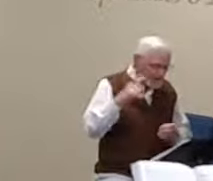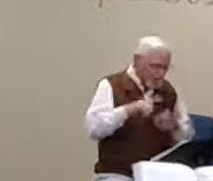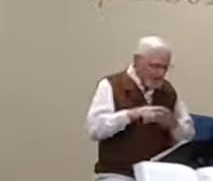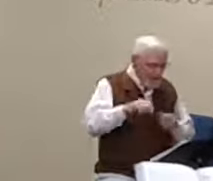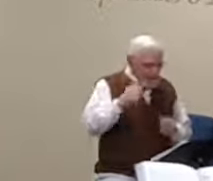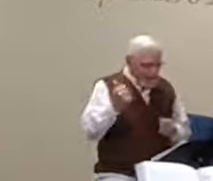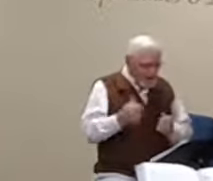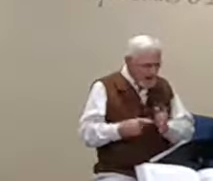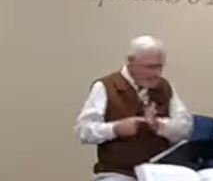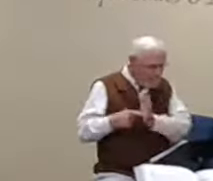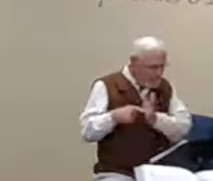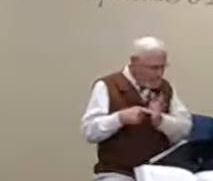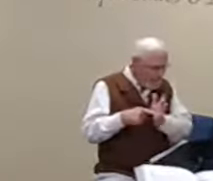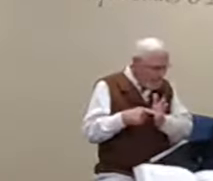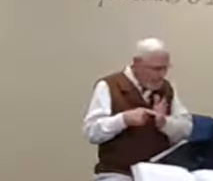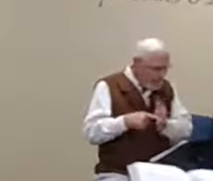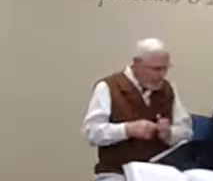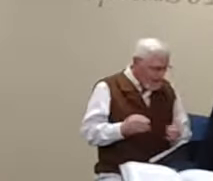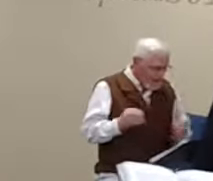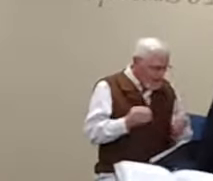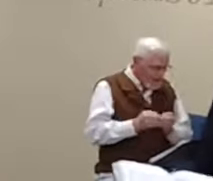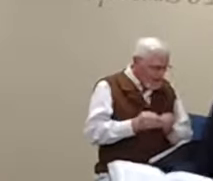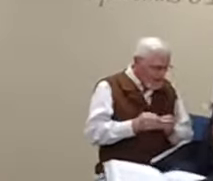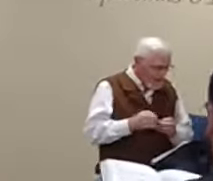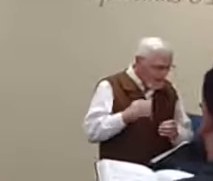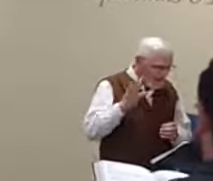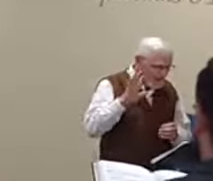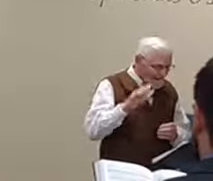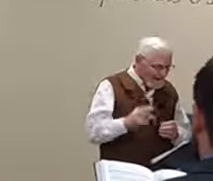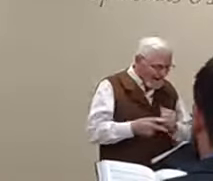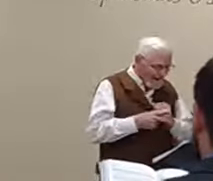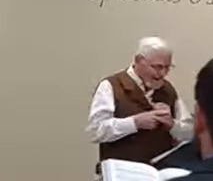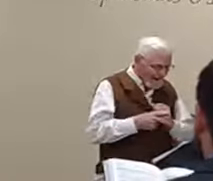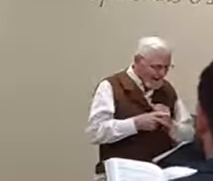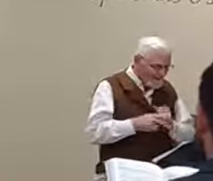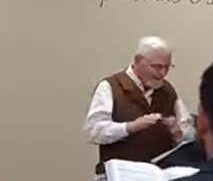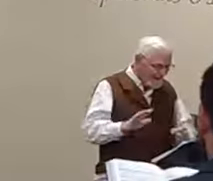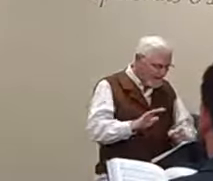grace to others show. More of his